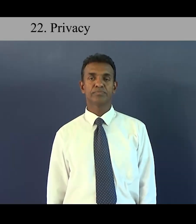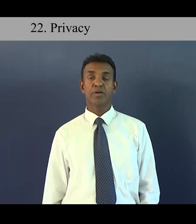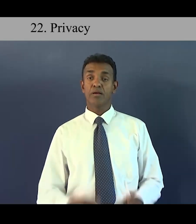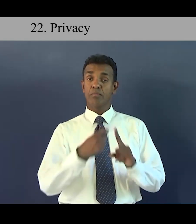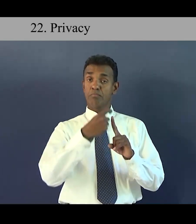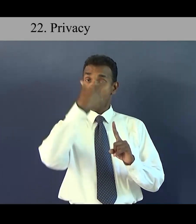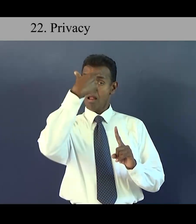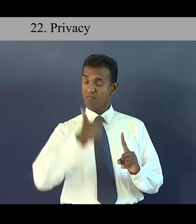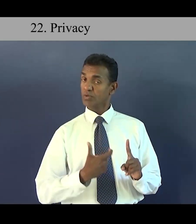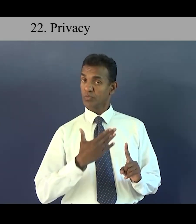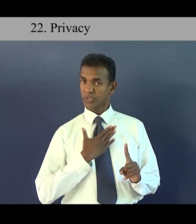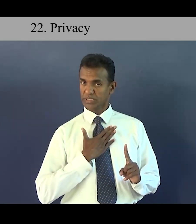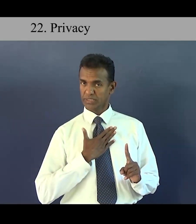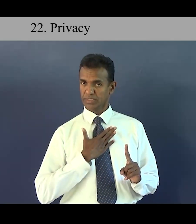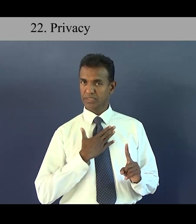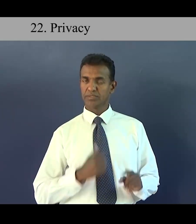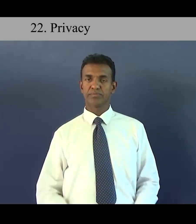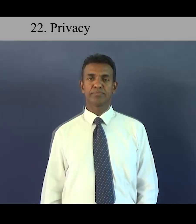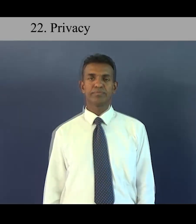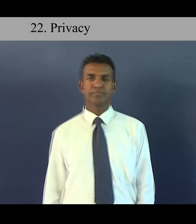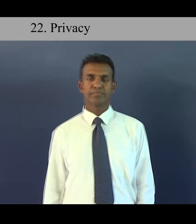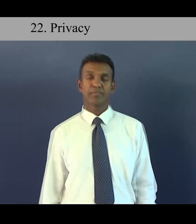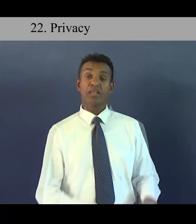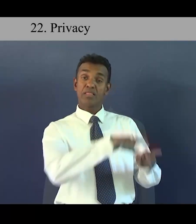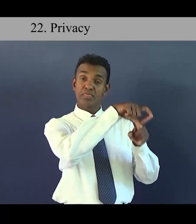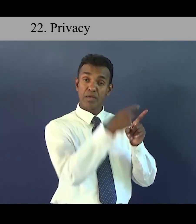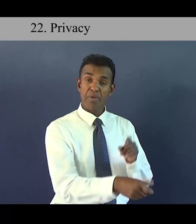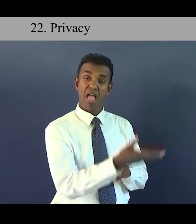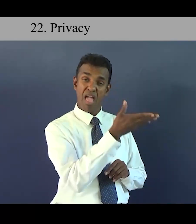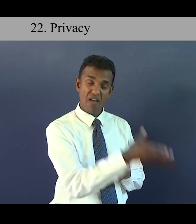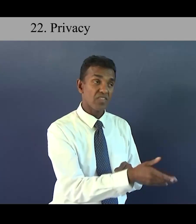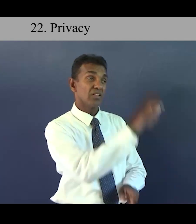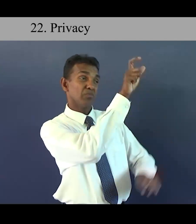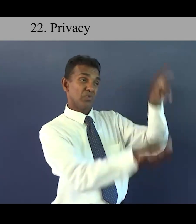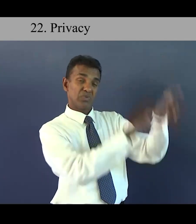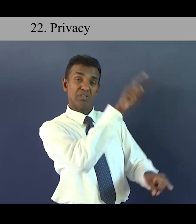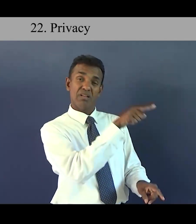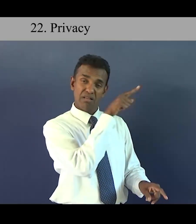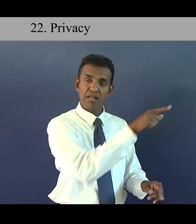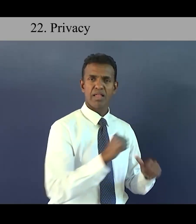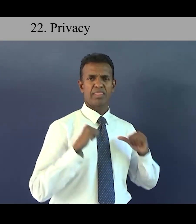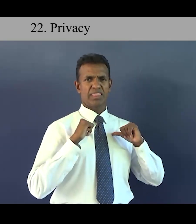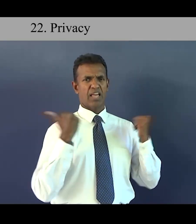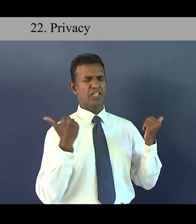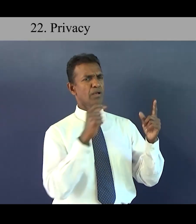Disabled people have the right to a private life and no one should